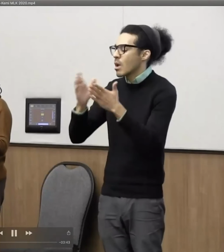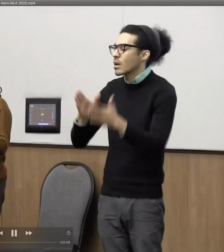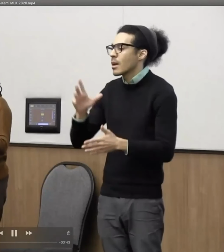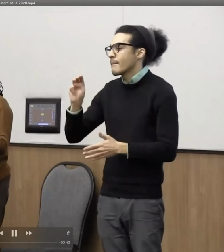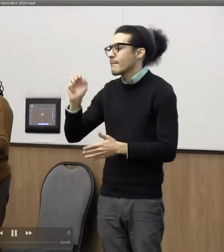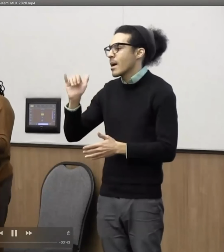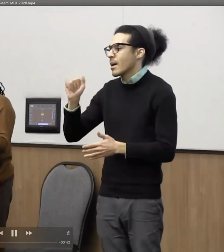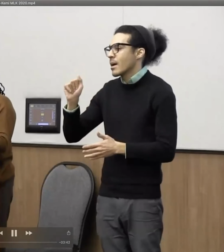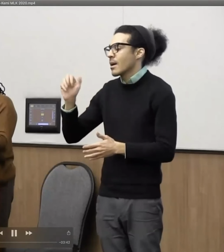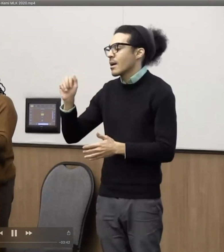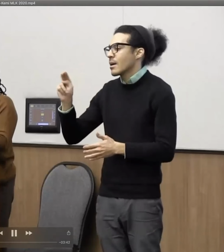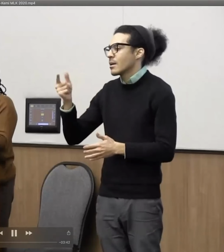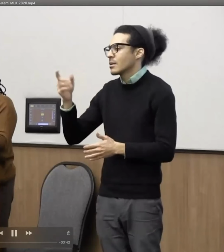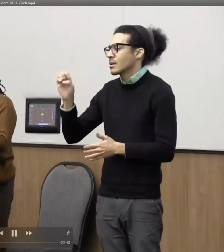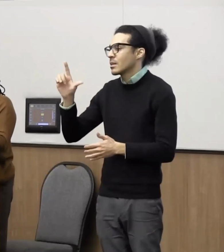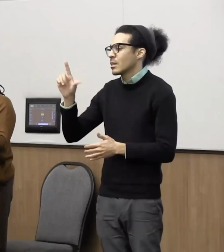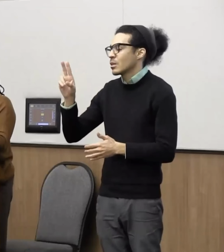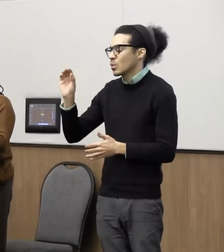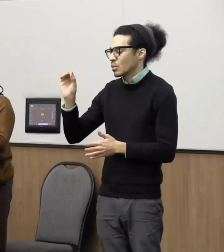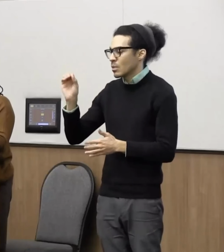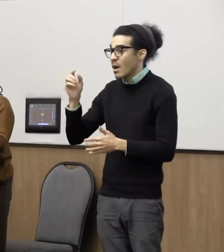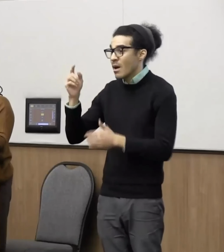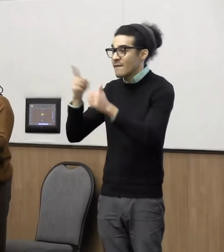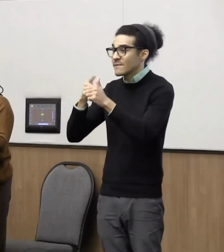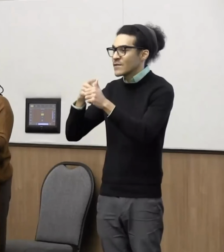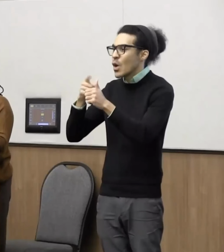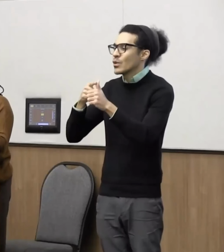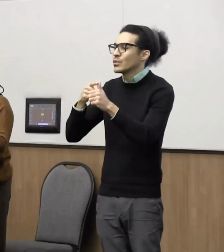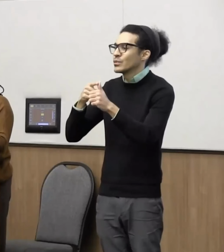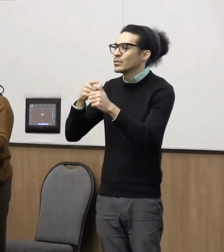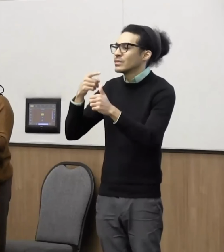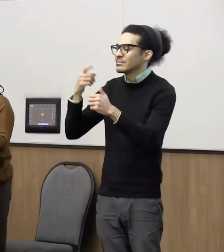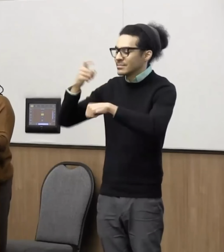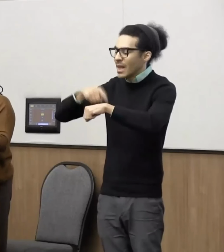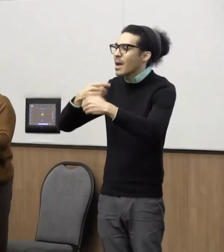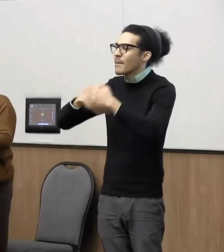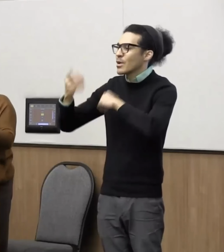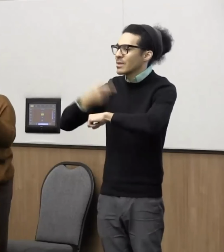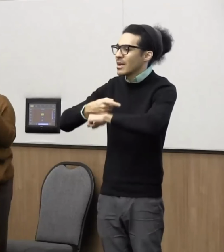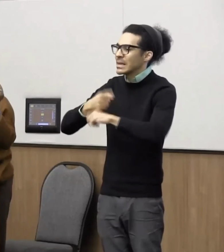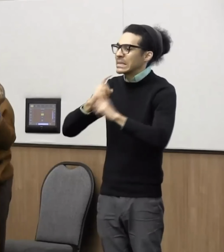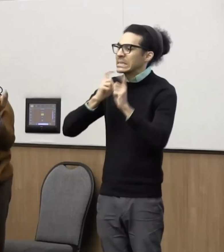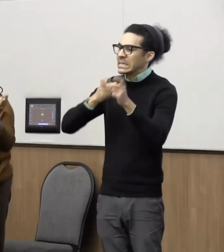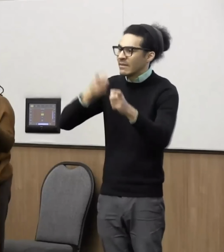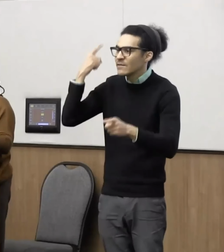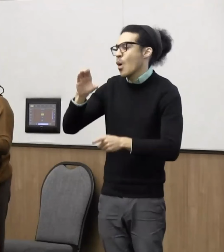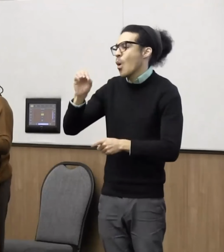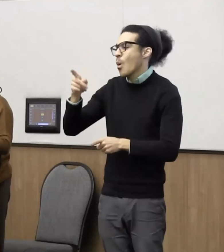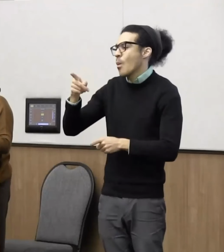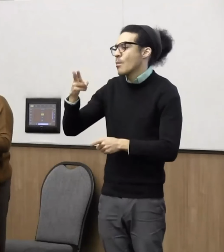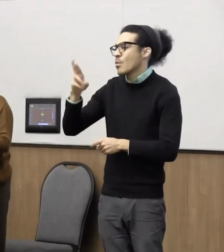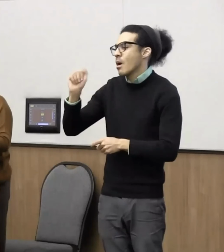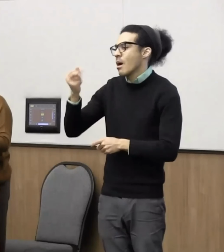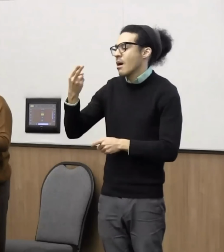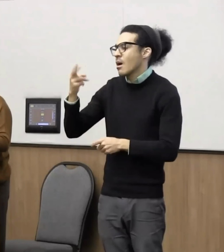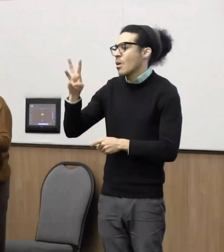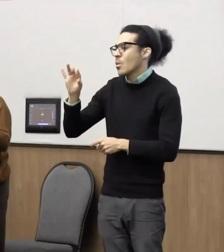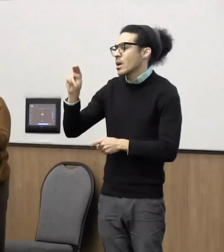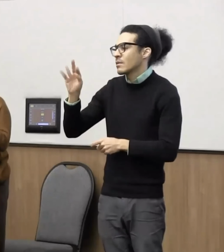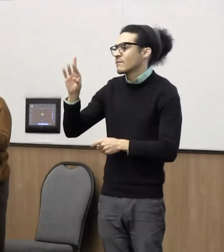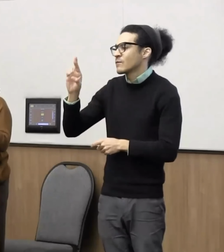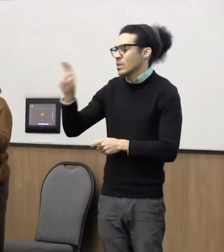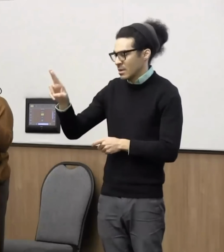originally written as a birthday gift to Oprah Winfrey. But I think it fits very well